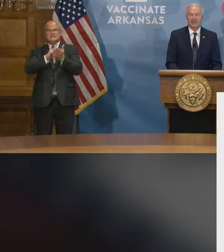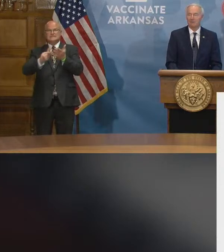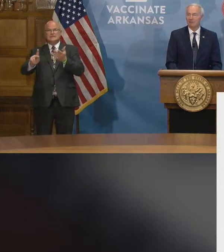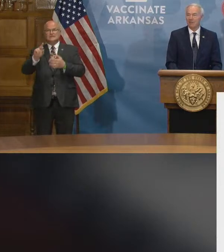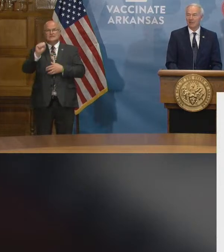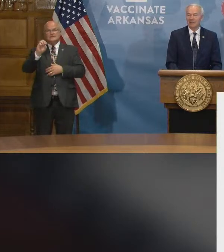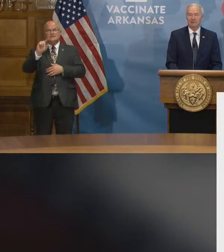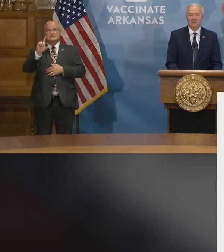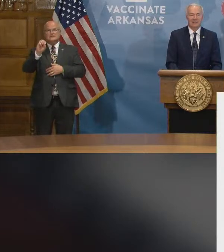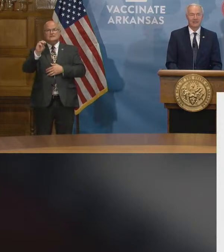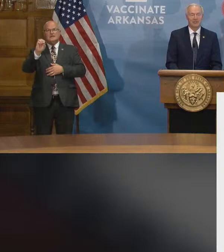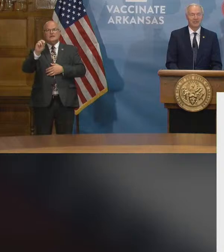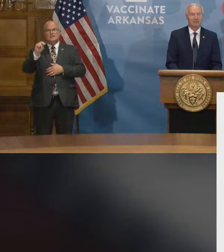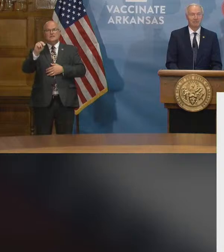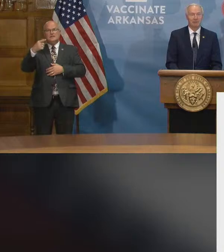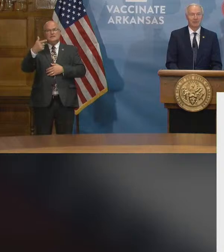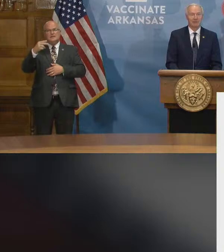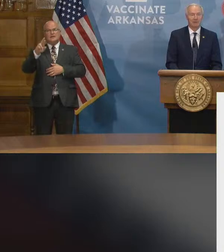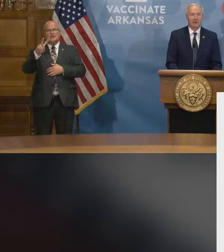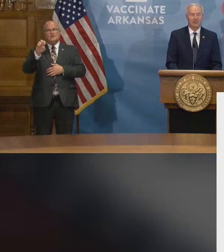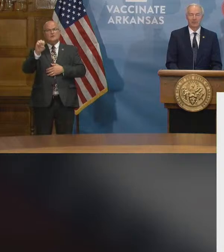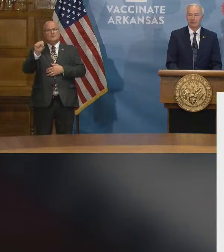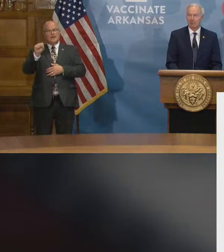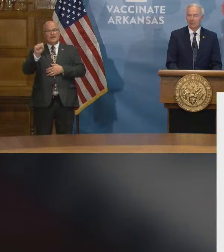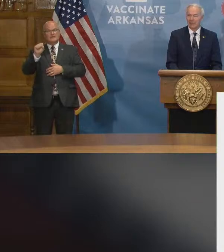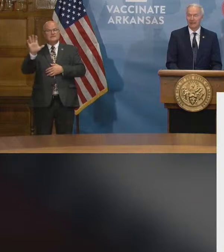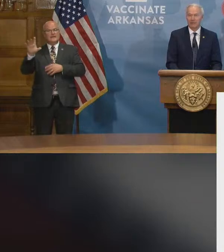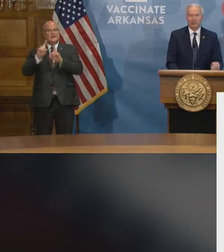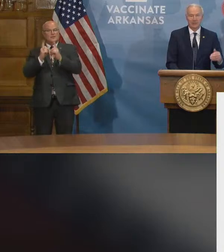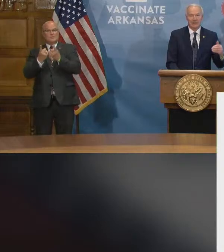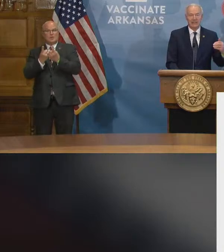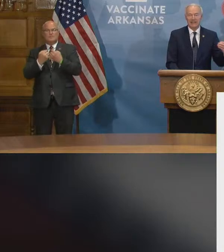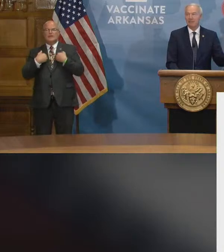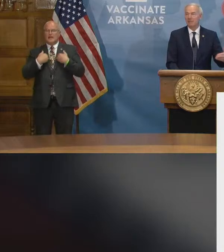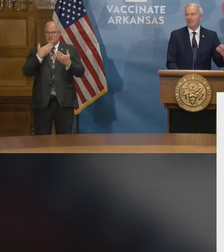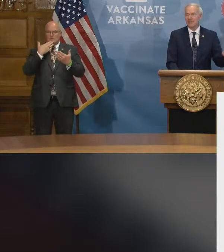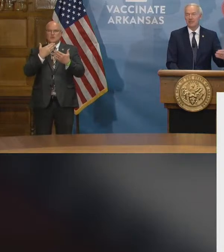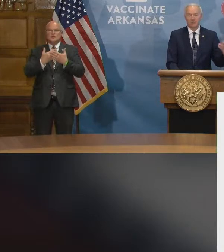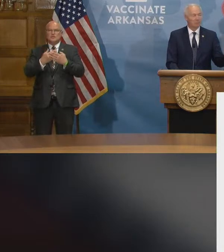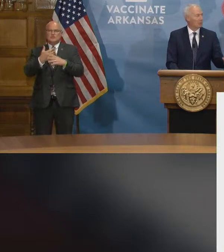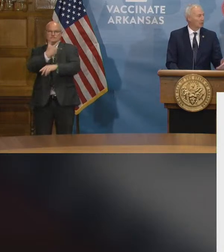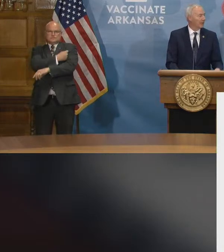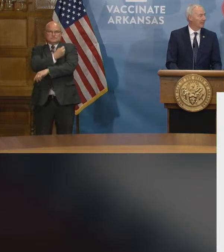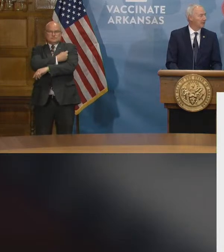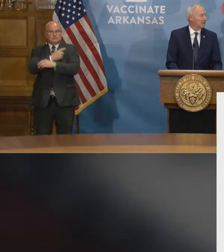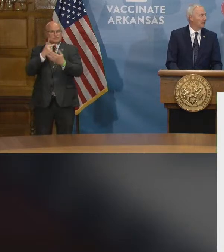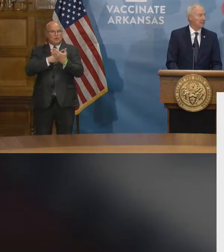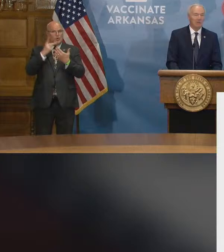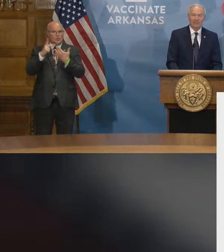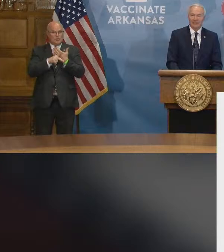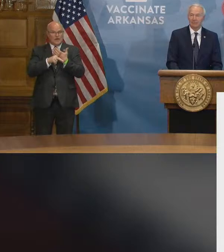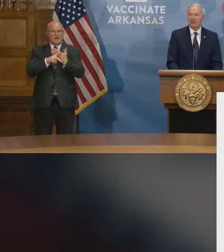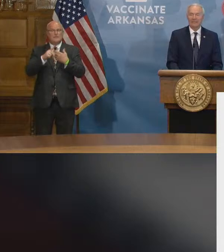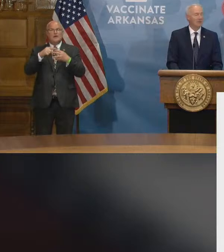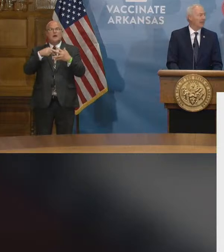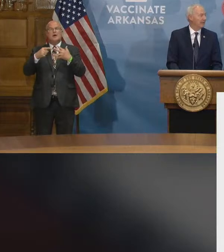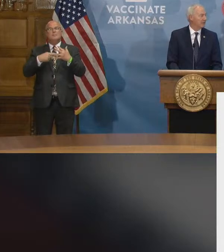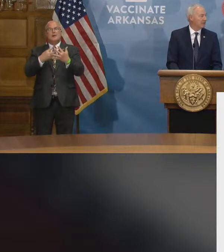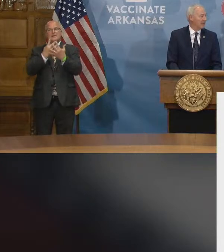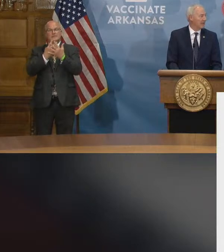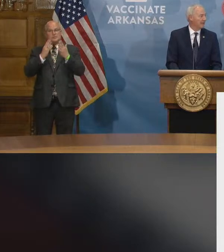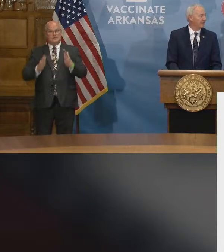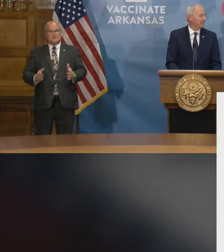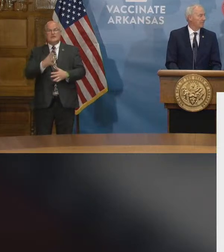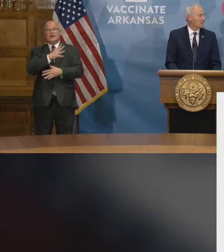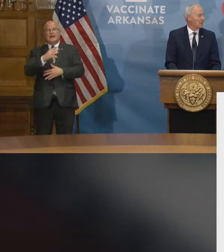Secretary Solomon Graves and his team at the Department of Corrections for really having a good immunization program among the inmates